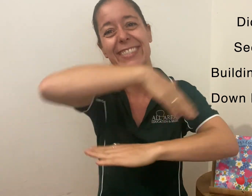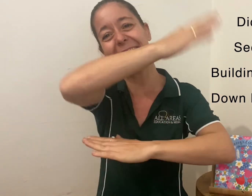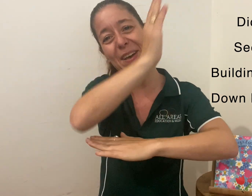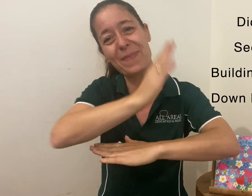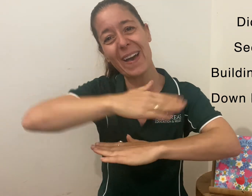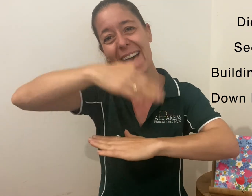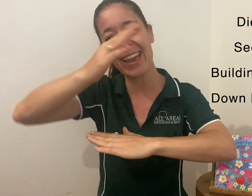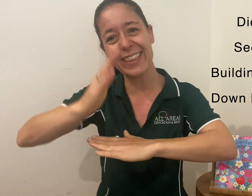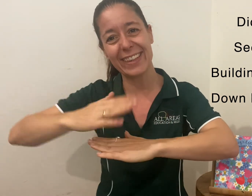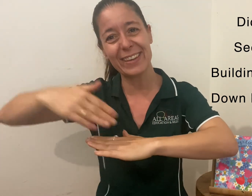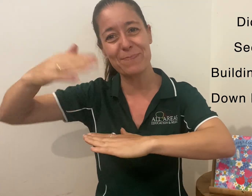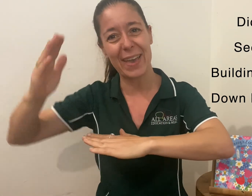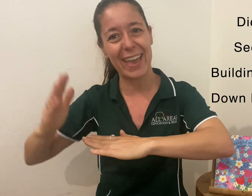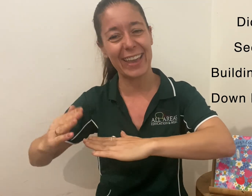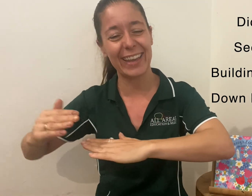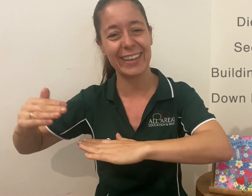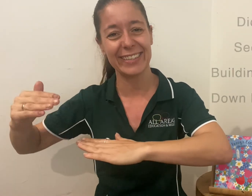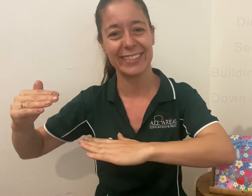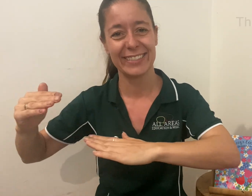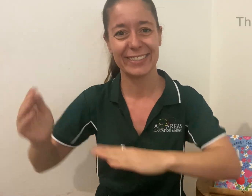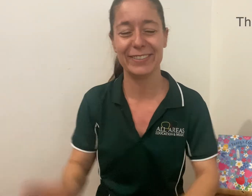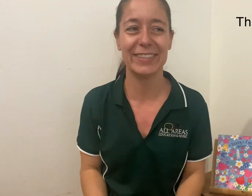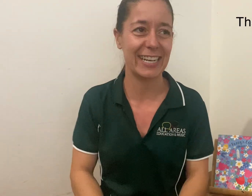down by the bay? Oh, that is a